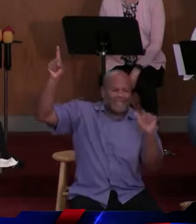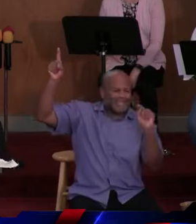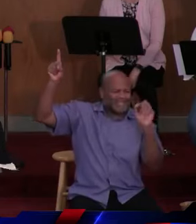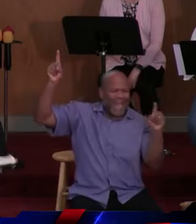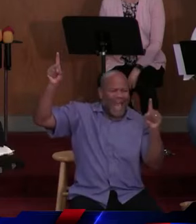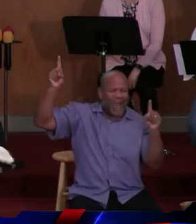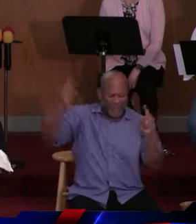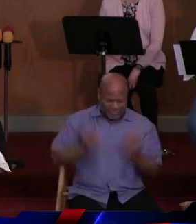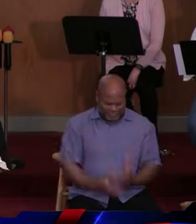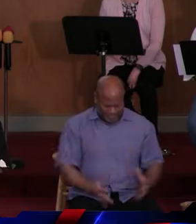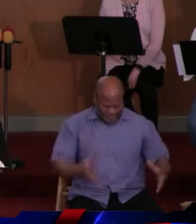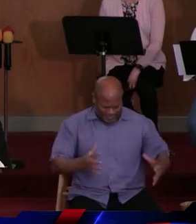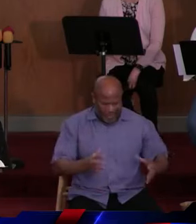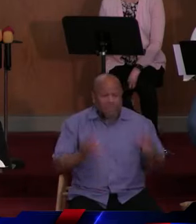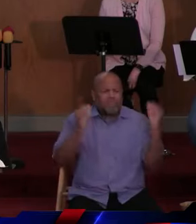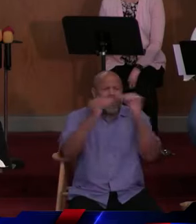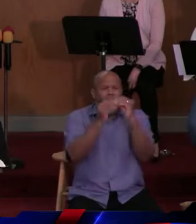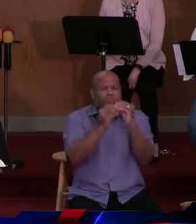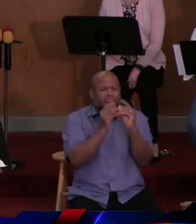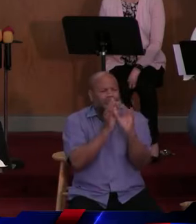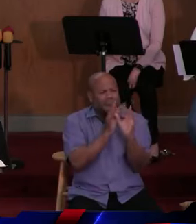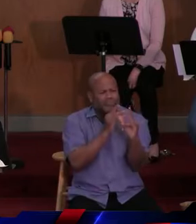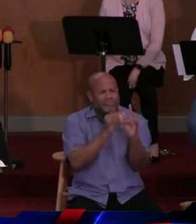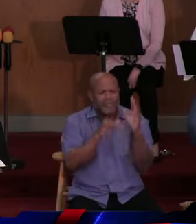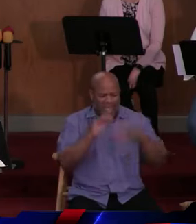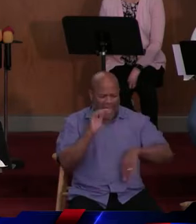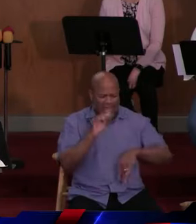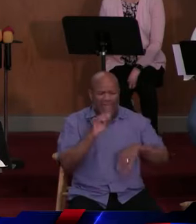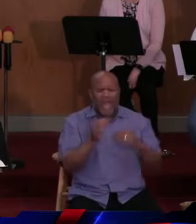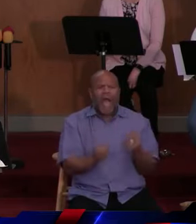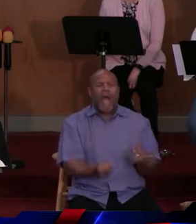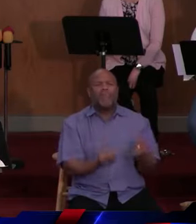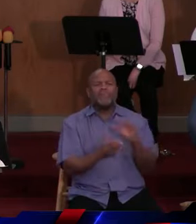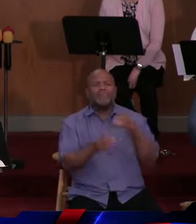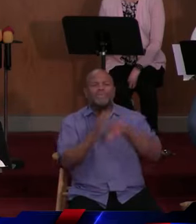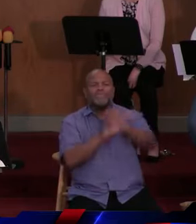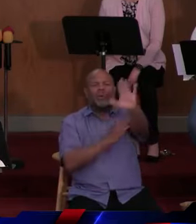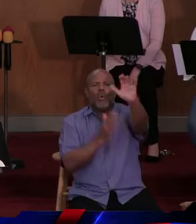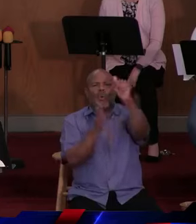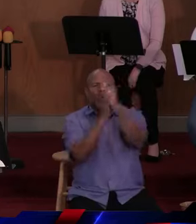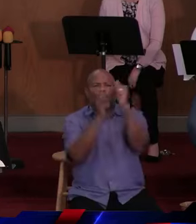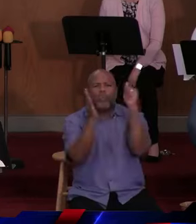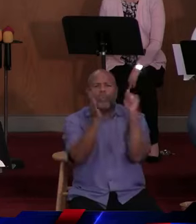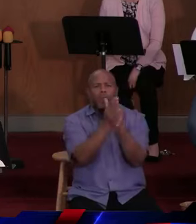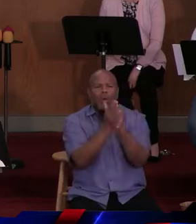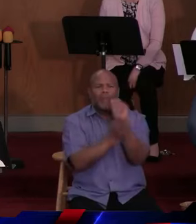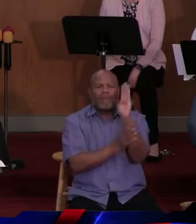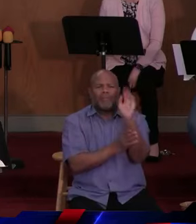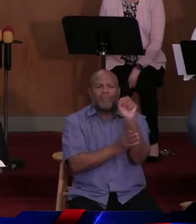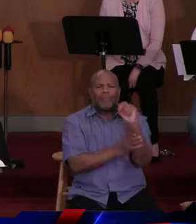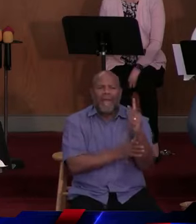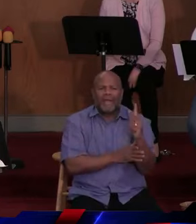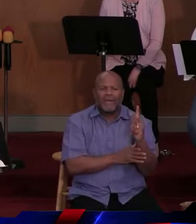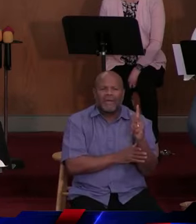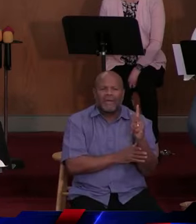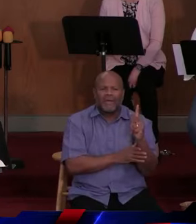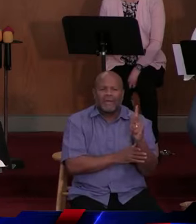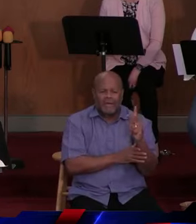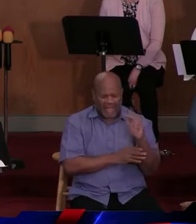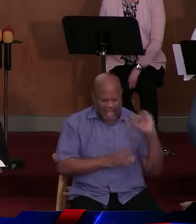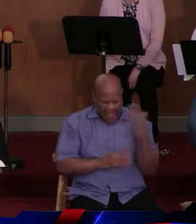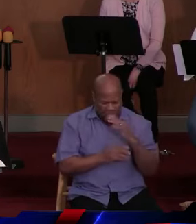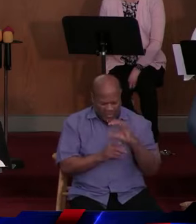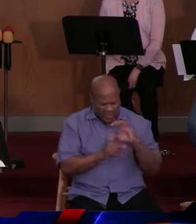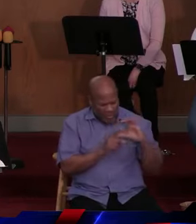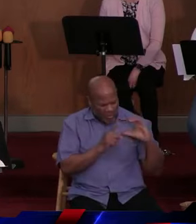the kingdom than the balance sheet of your pocketbook. Courage to trust that take the gospel to the gaps in our culture